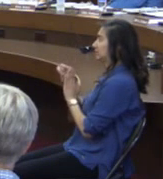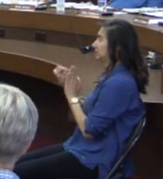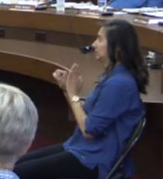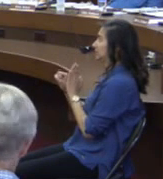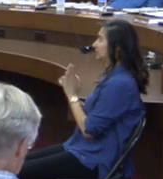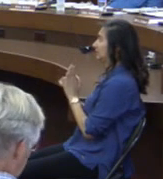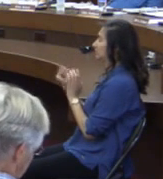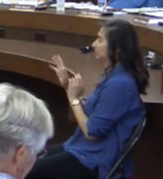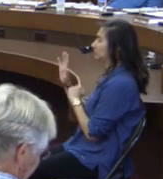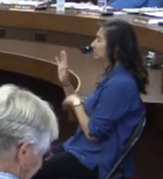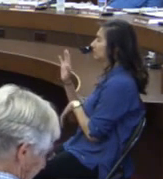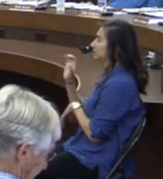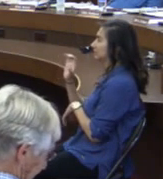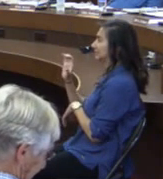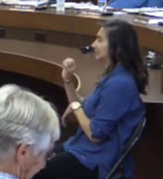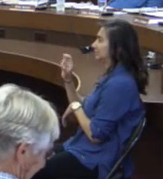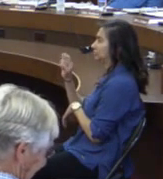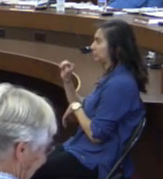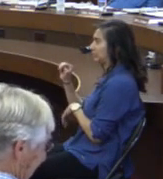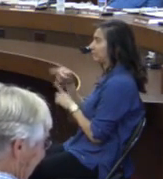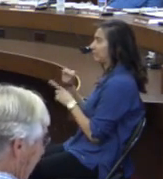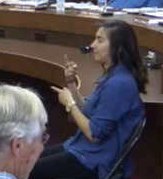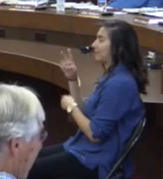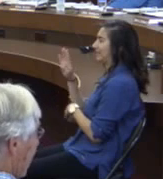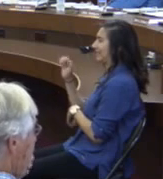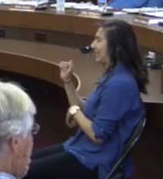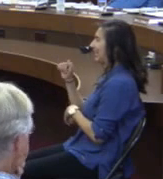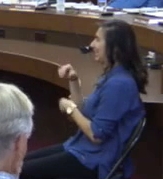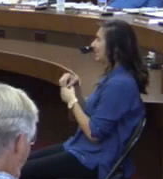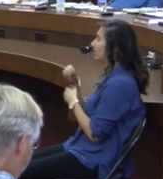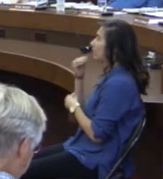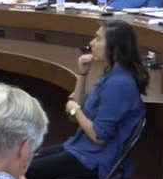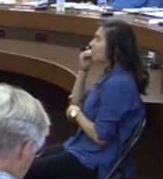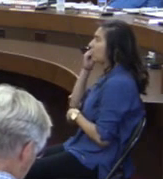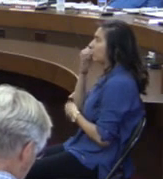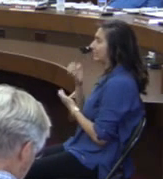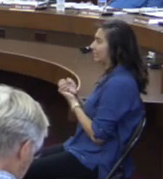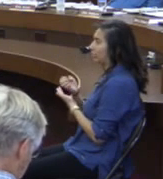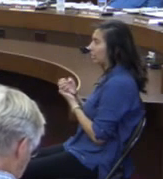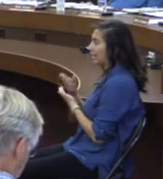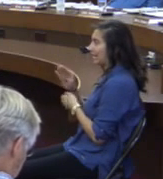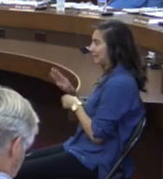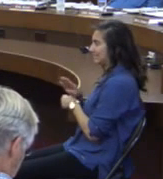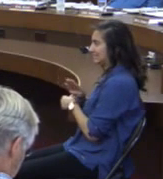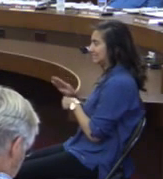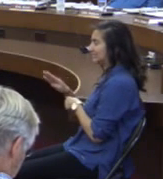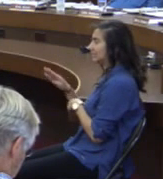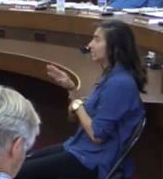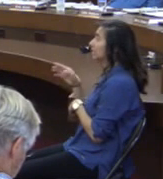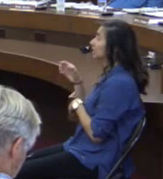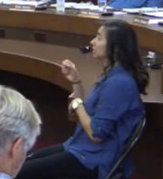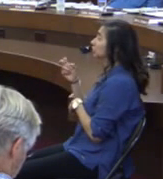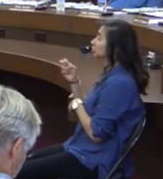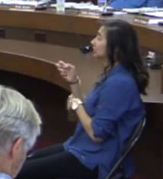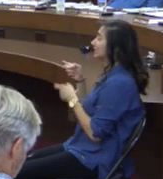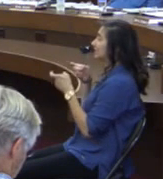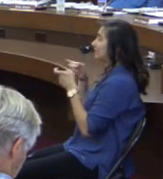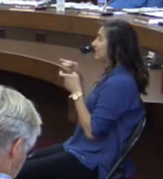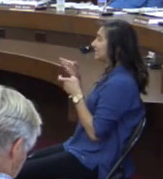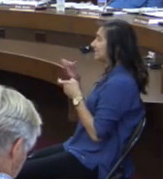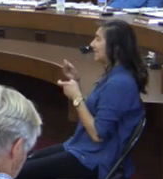Northridge, where she received her bachelor's degree in home economics and business. She has managed and